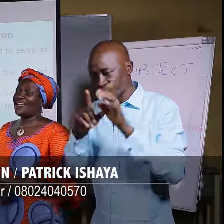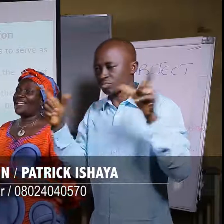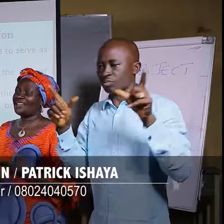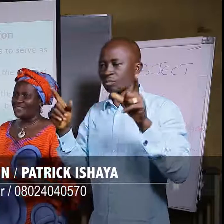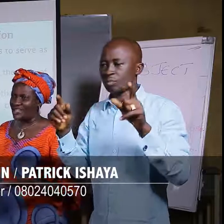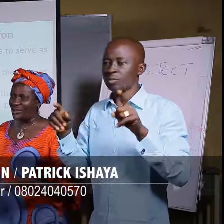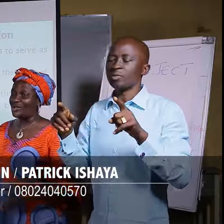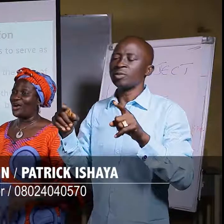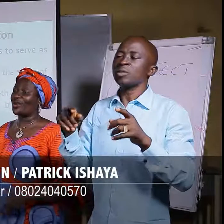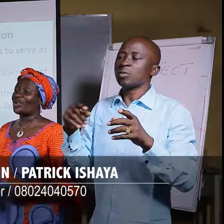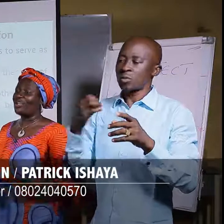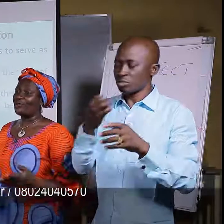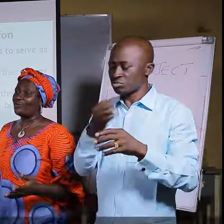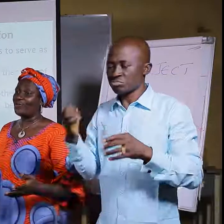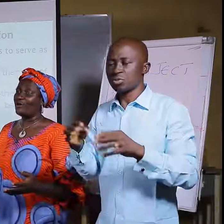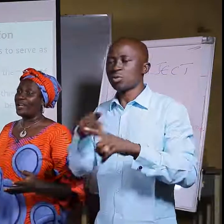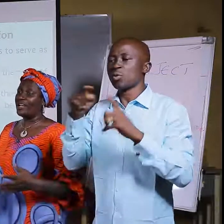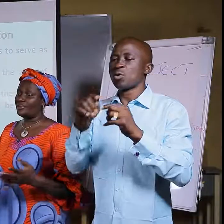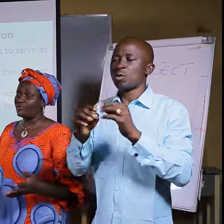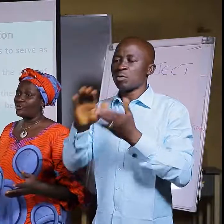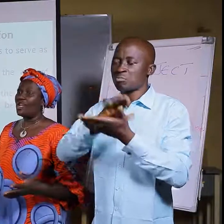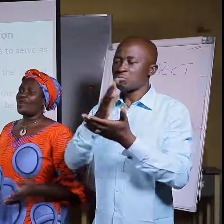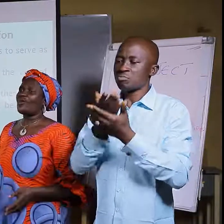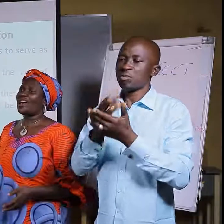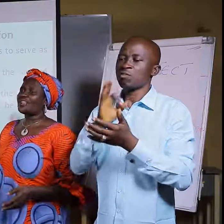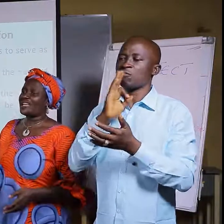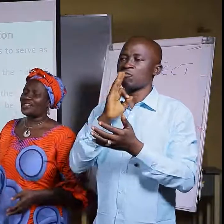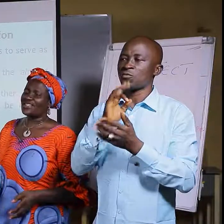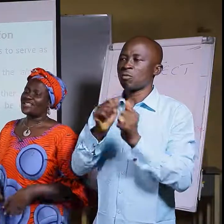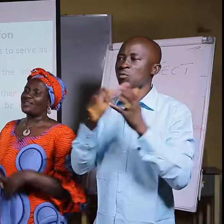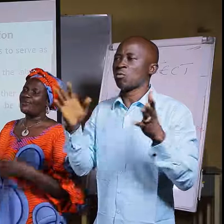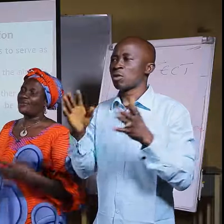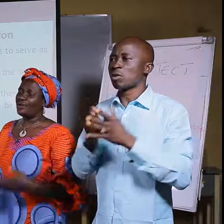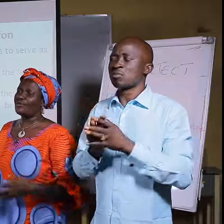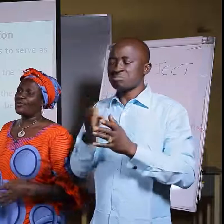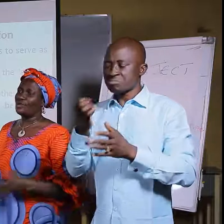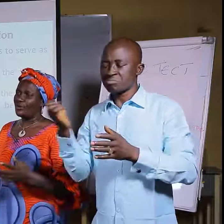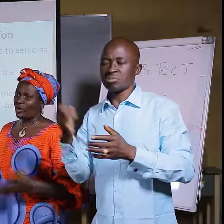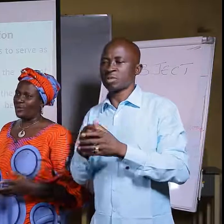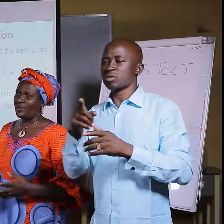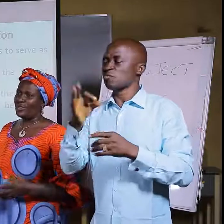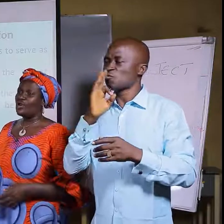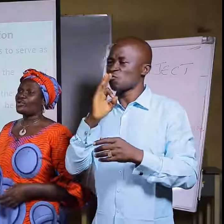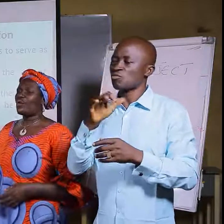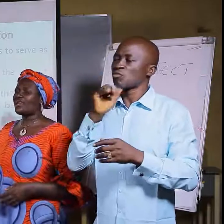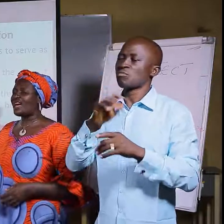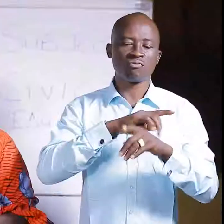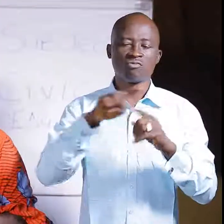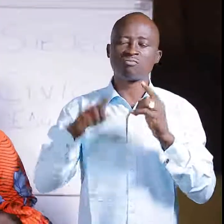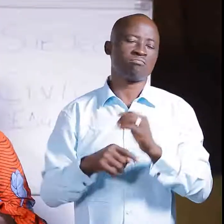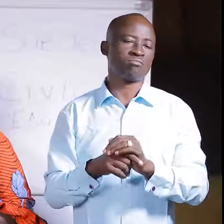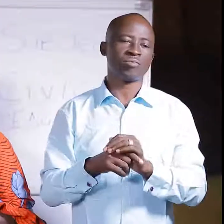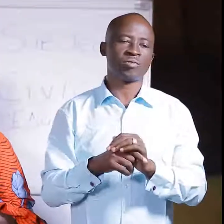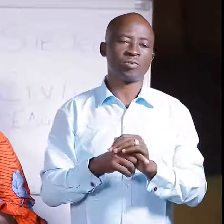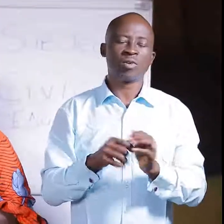say, ingredients. When you are cooking any food, without the ingredients, the food will not be complete. So without